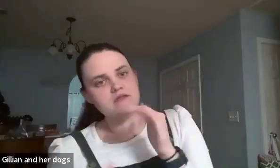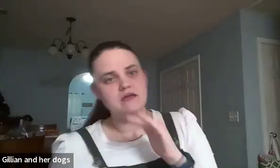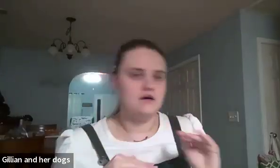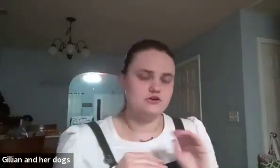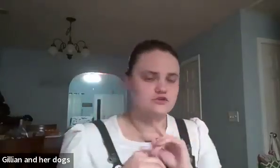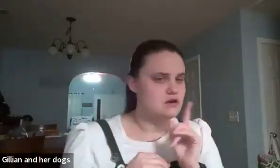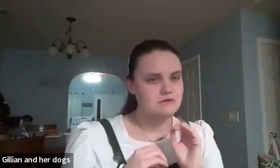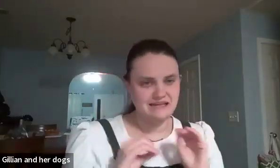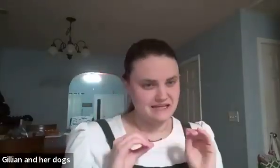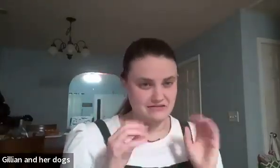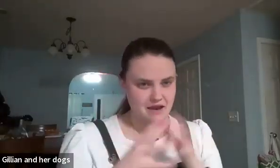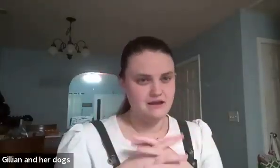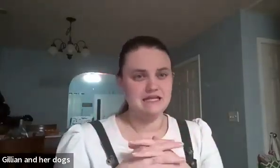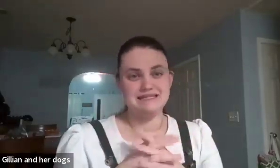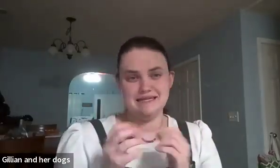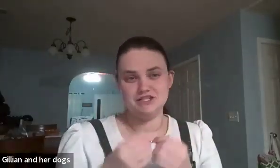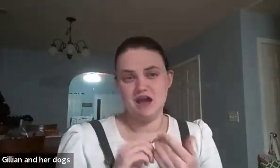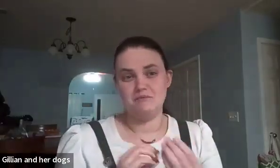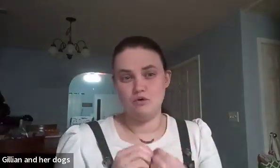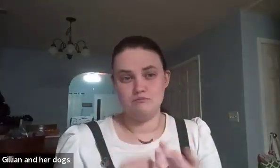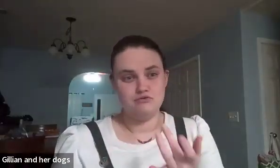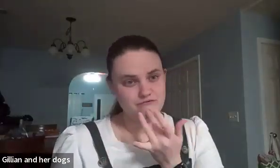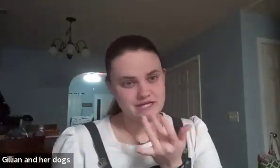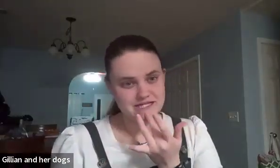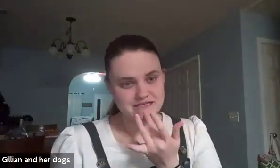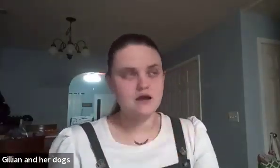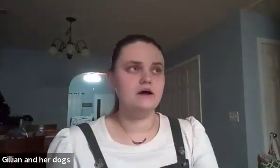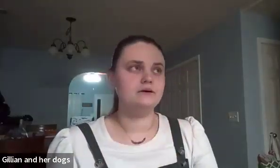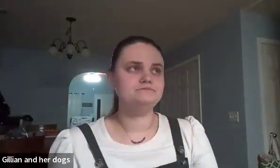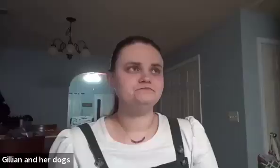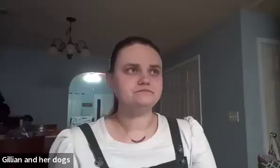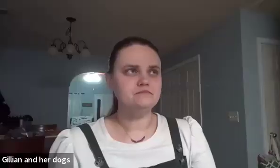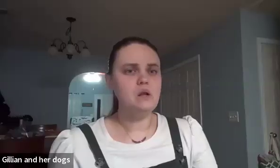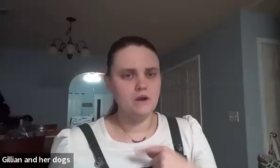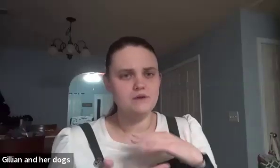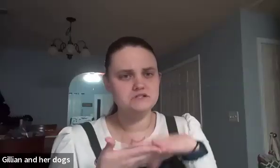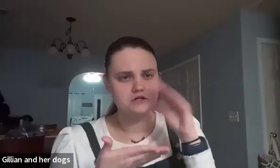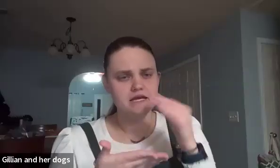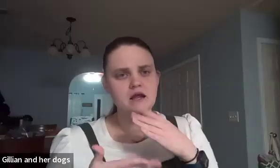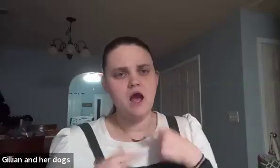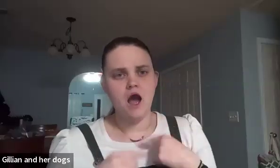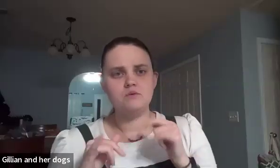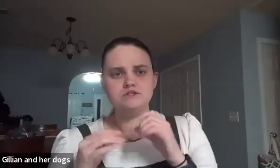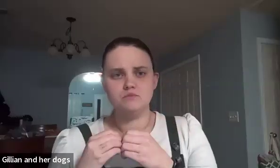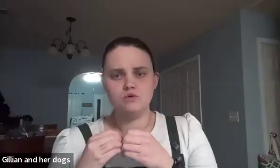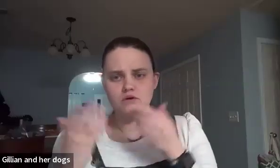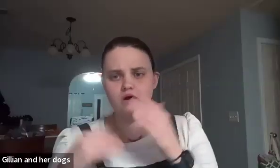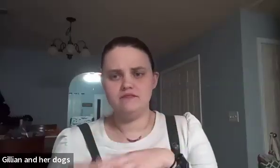than the other. There's not really any of that. It's again just kind of more preference. When I was learning it, I was more on